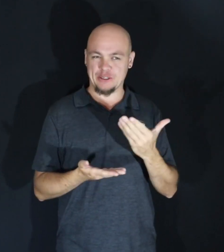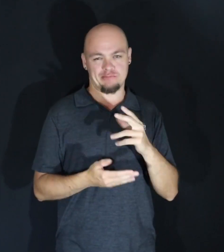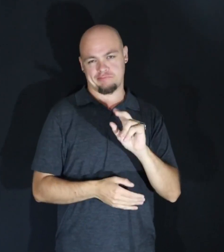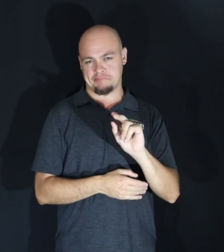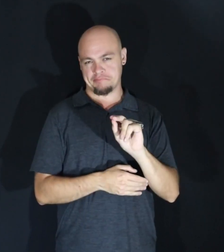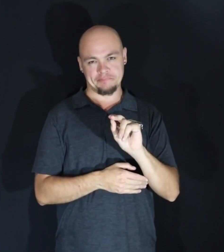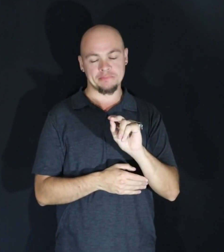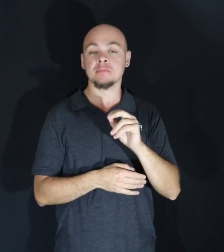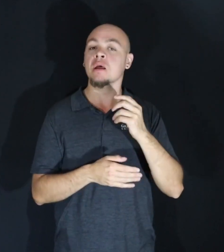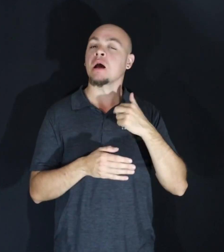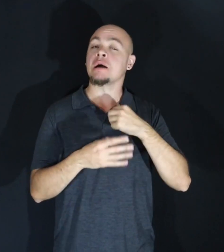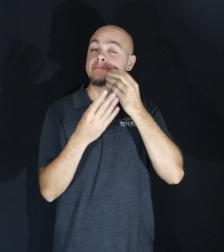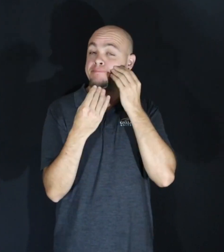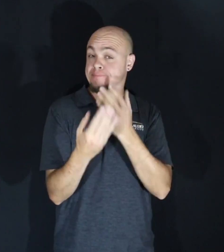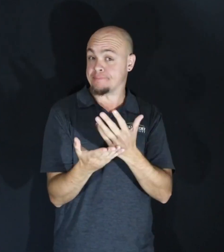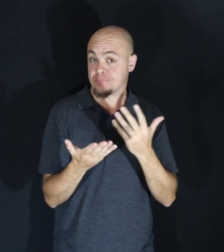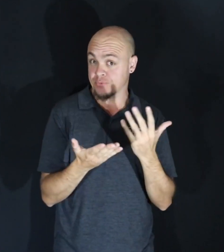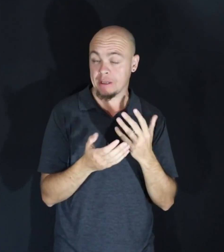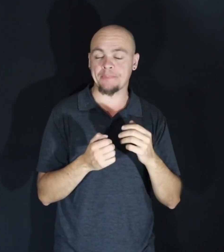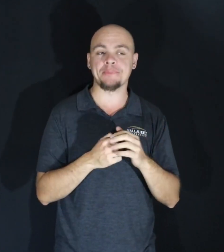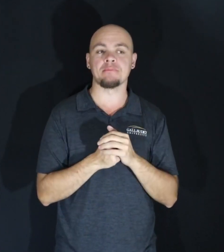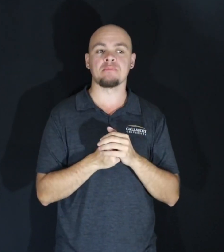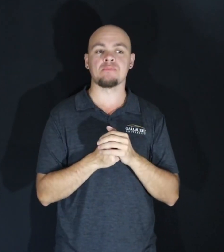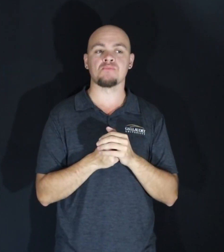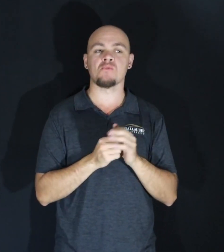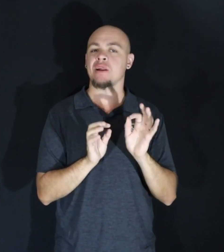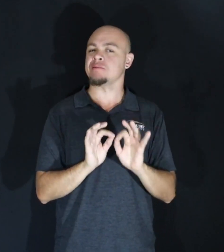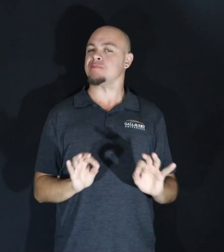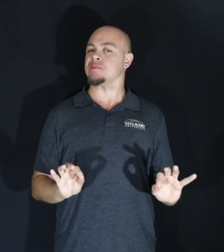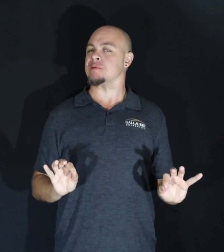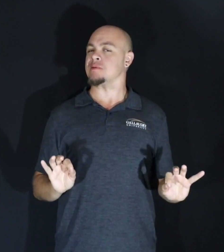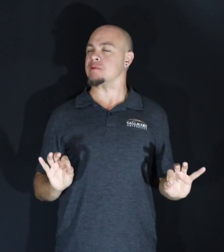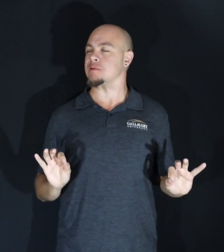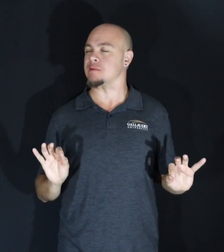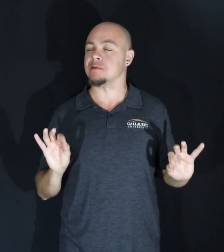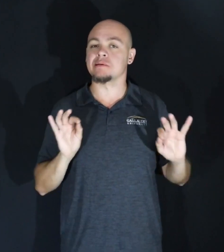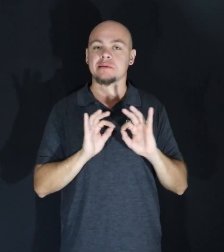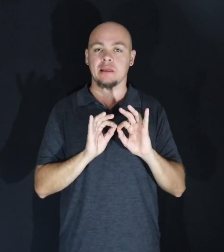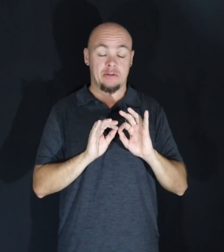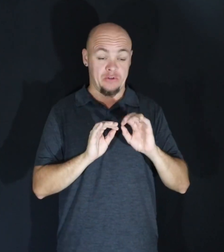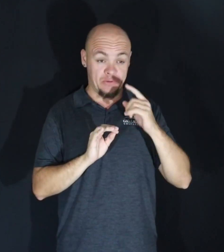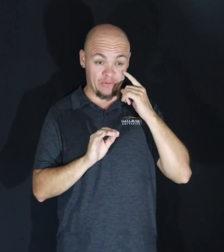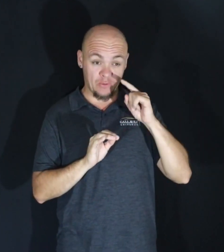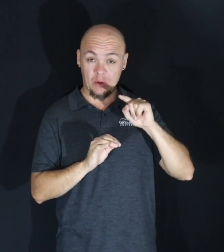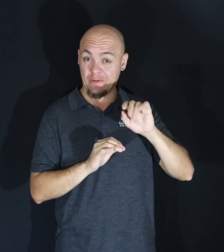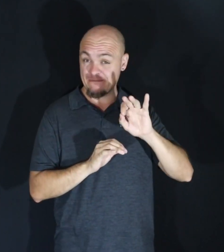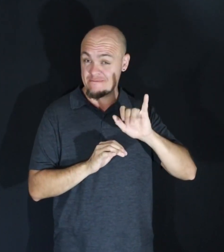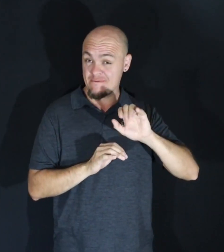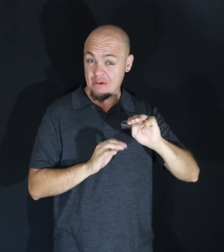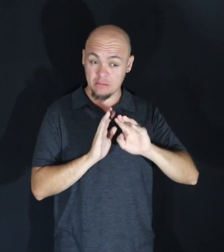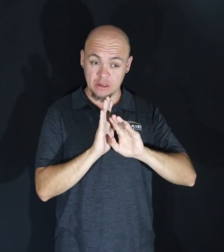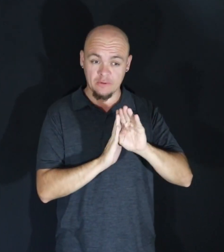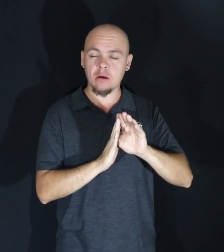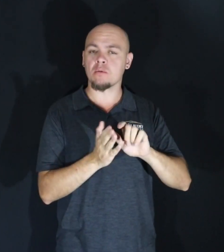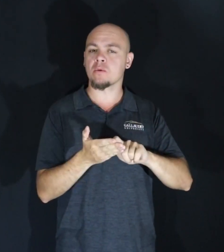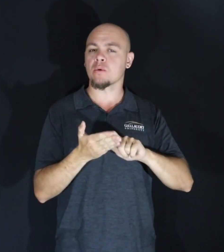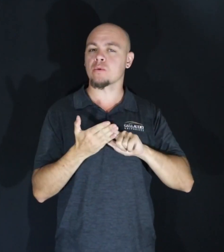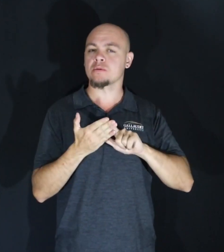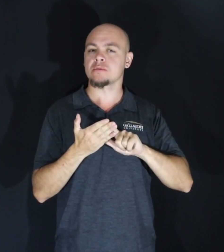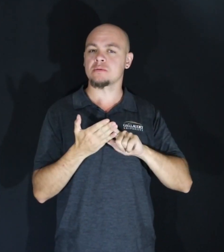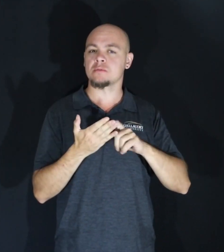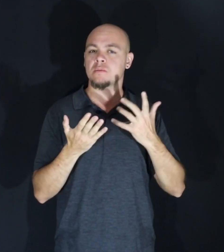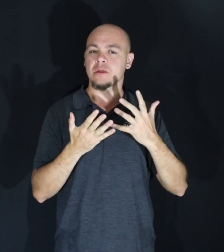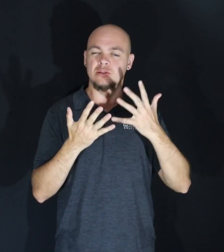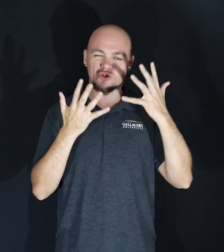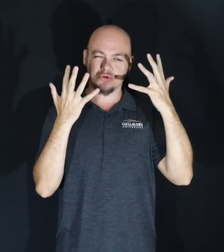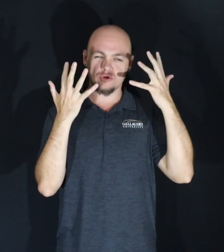will share is this. One of the most essential steps in the film development process requires